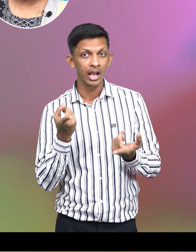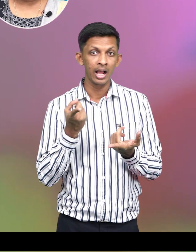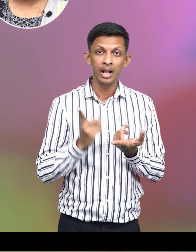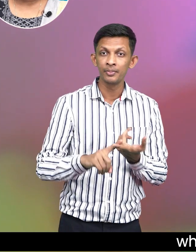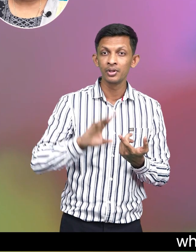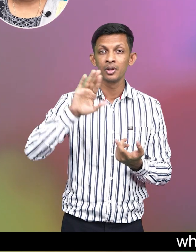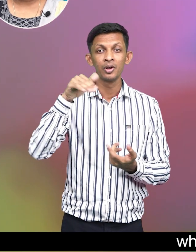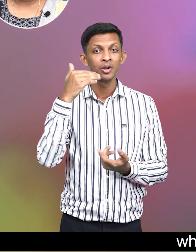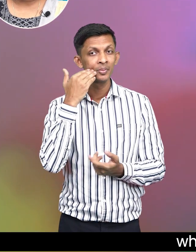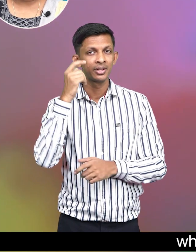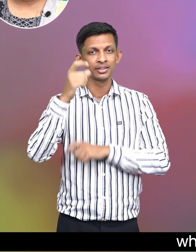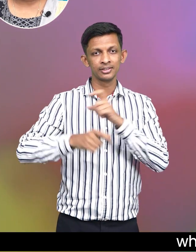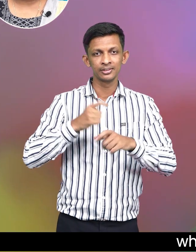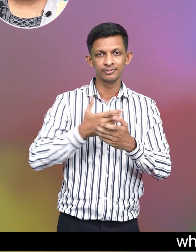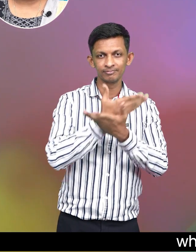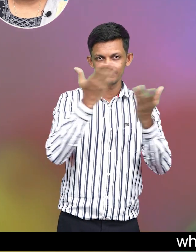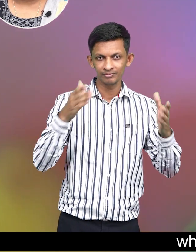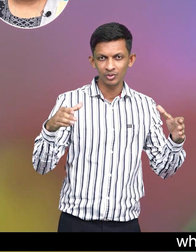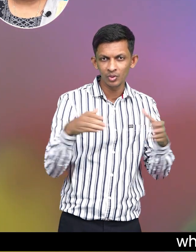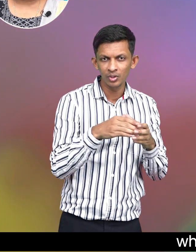What happens when people migrate?